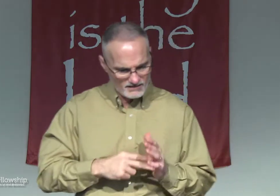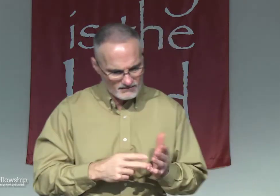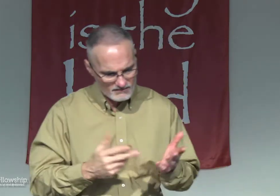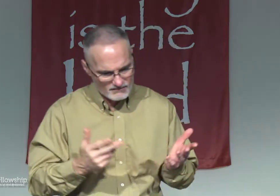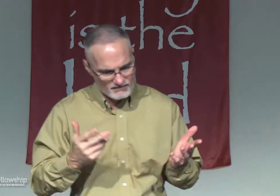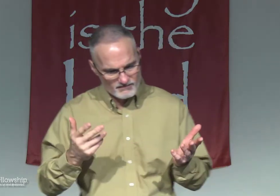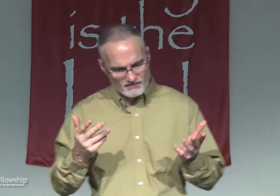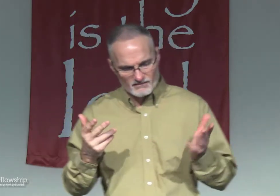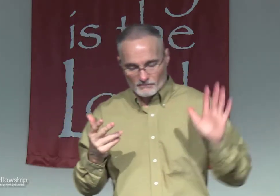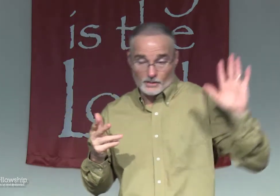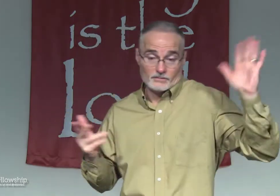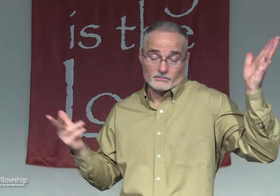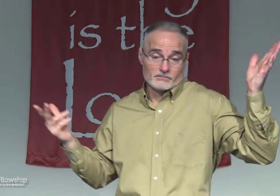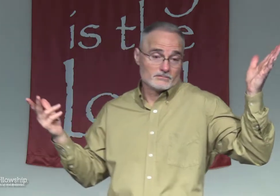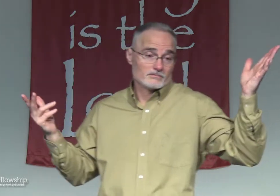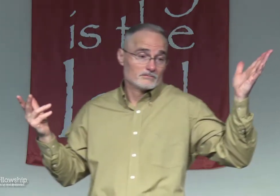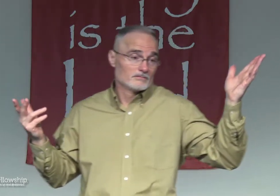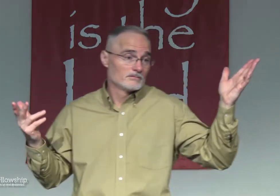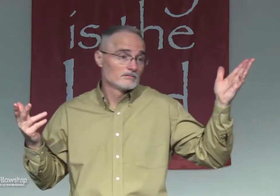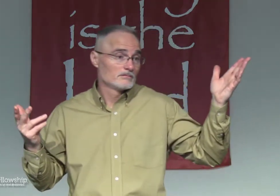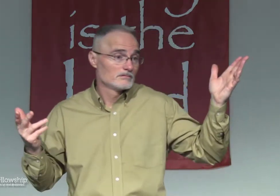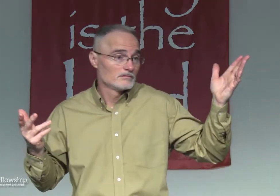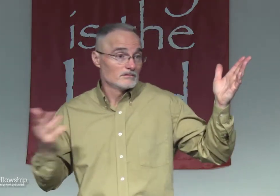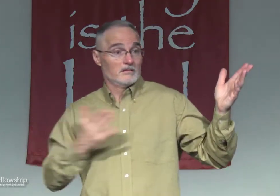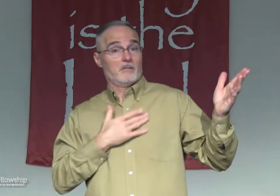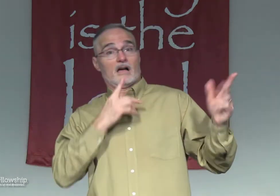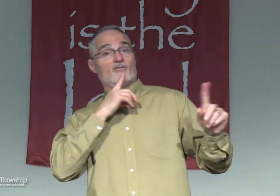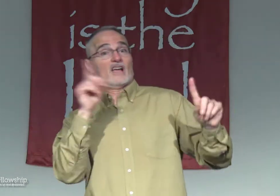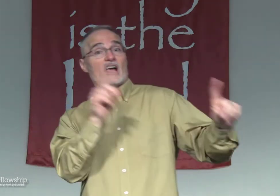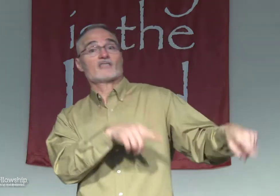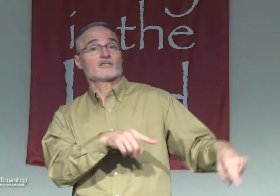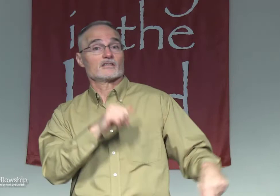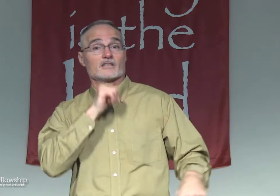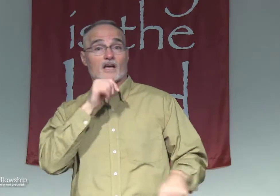jealous. Will you quit?